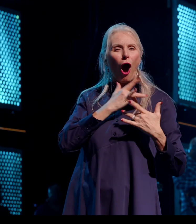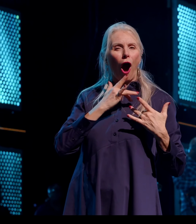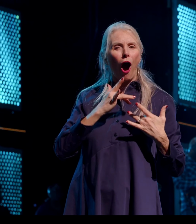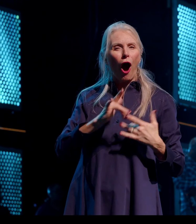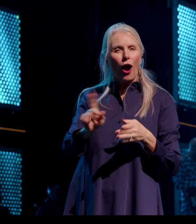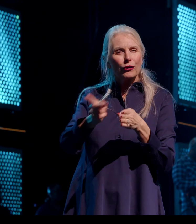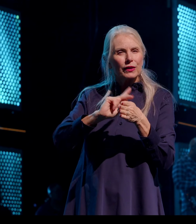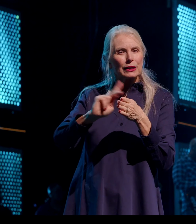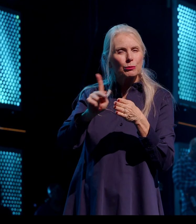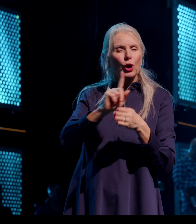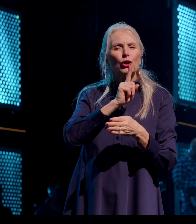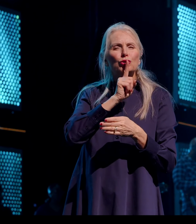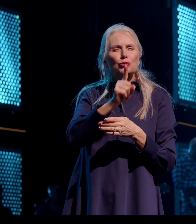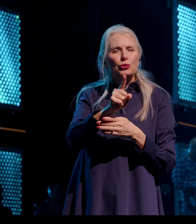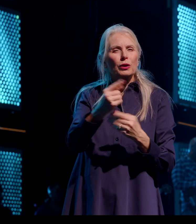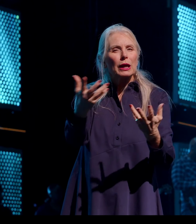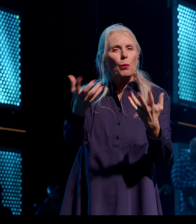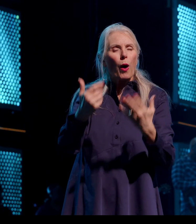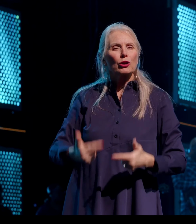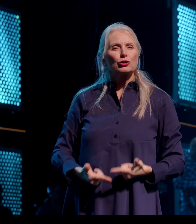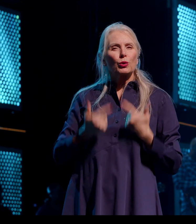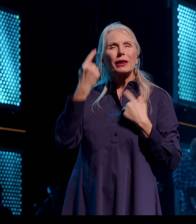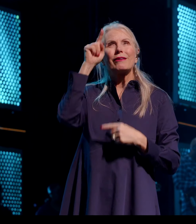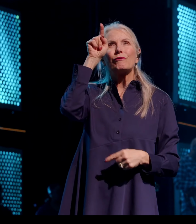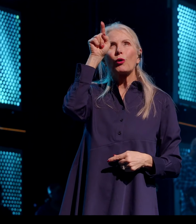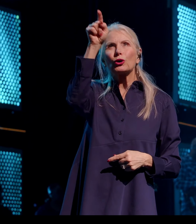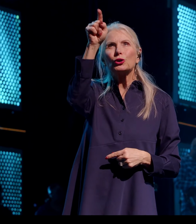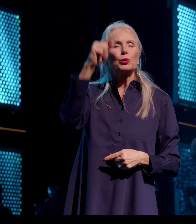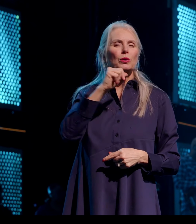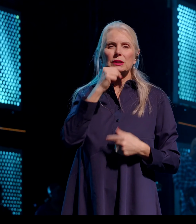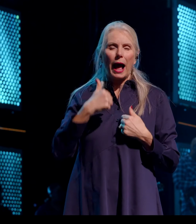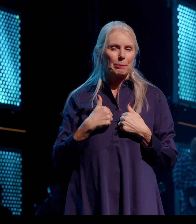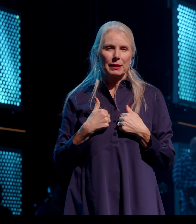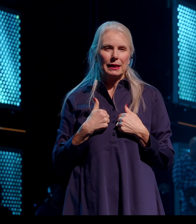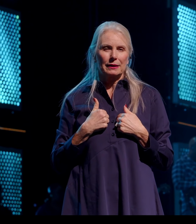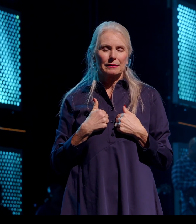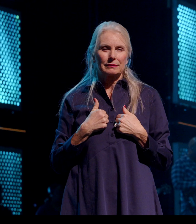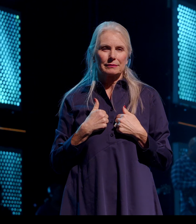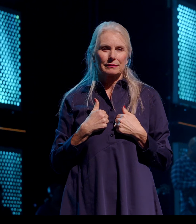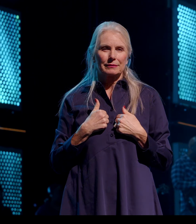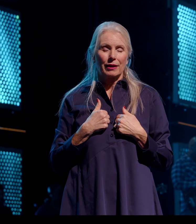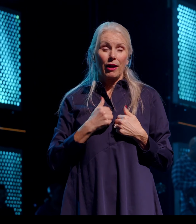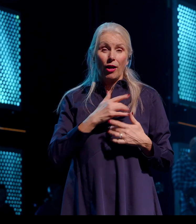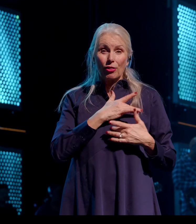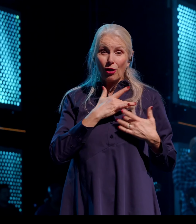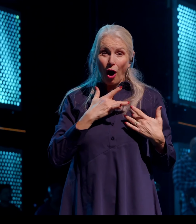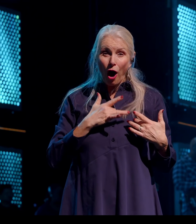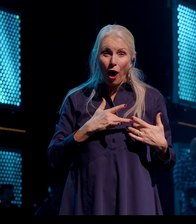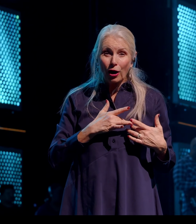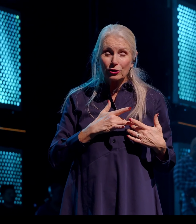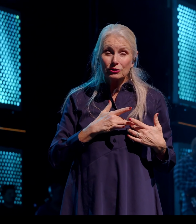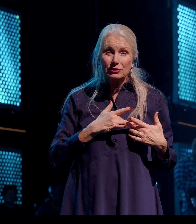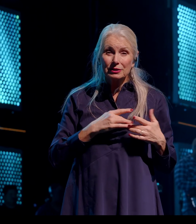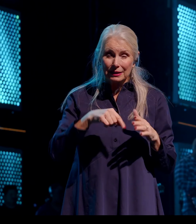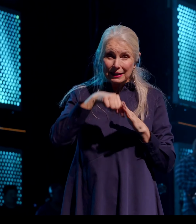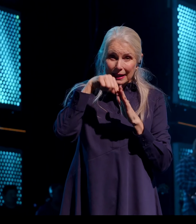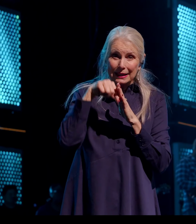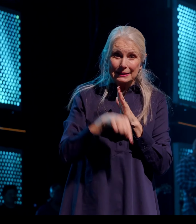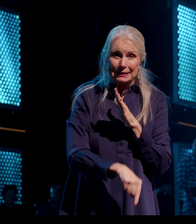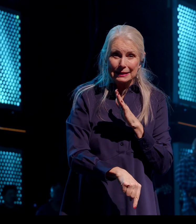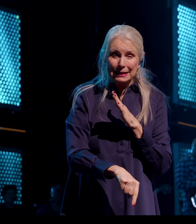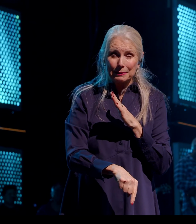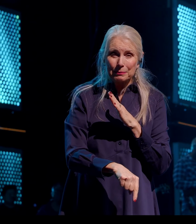truly wants to live for your glory and not for me. Because the heart is deep waters. Sometimes in there is something